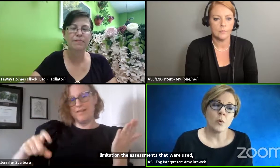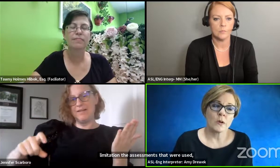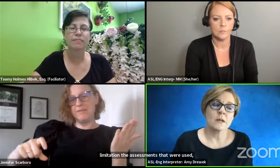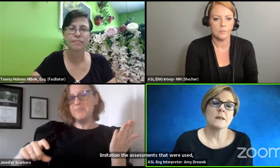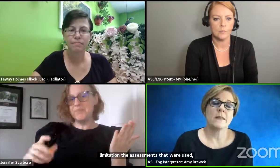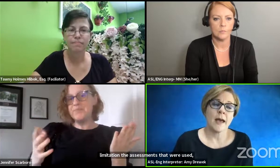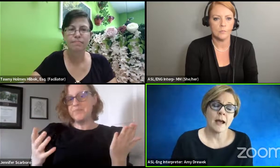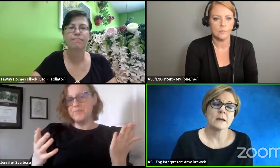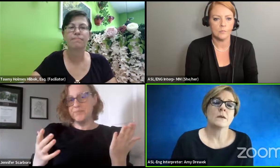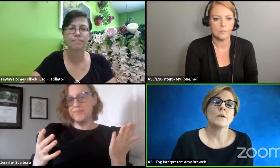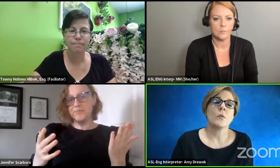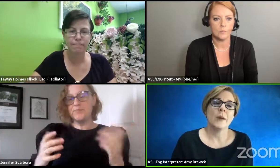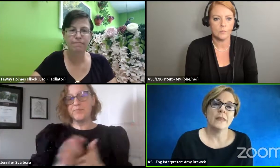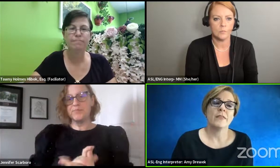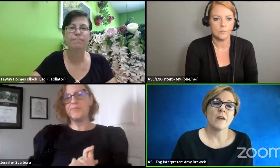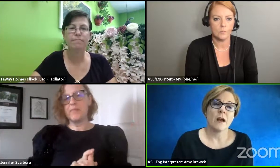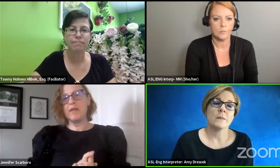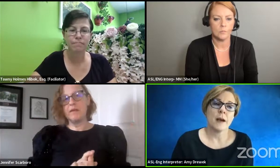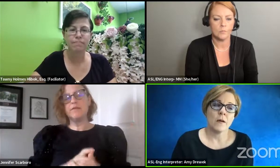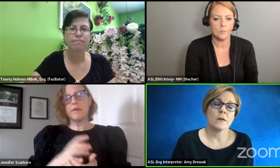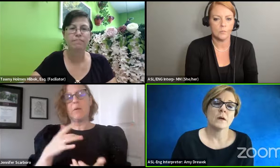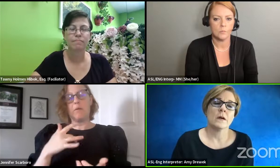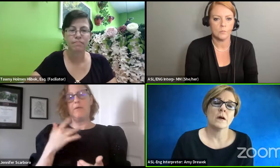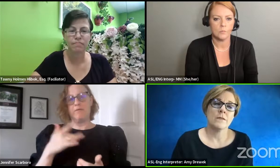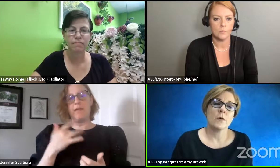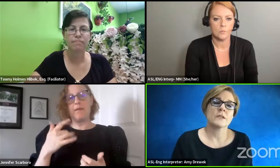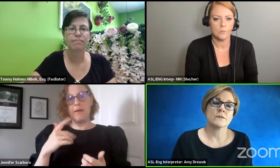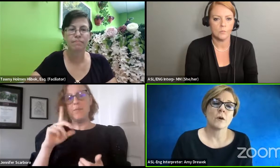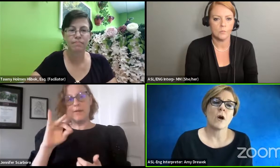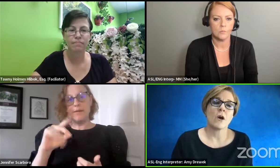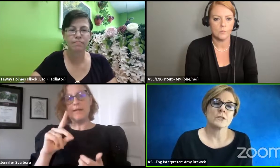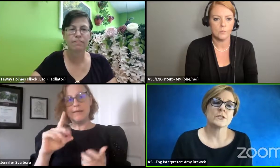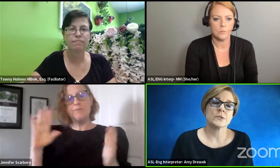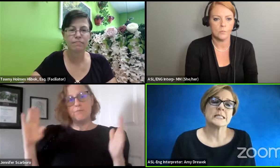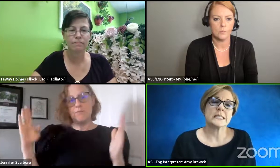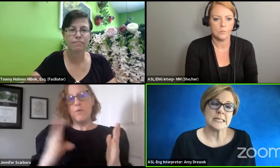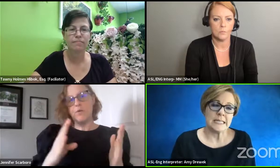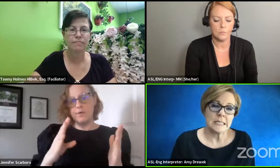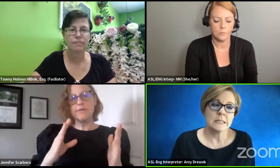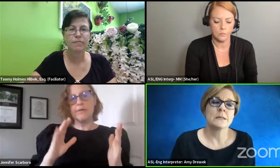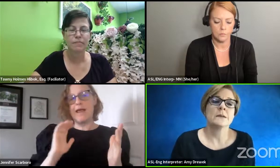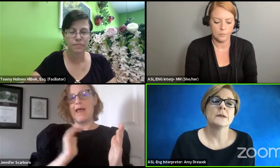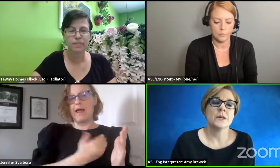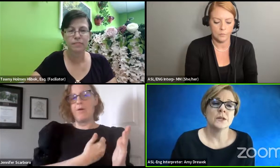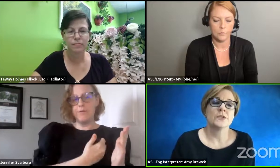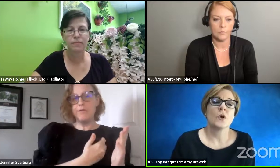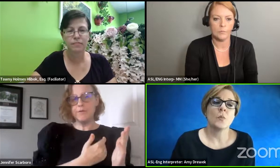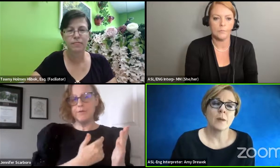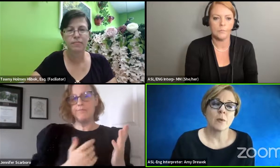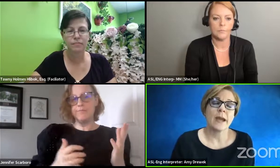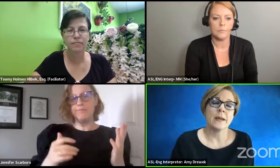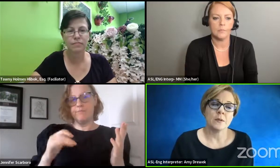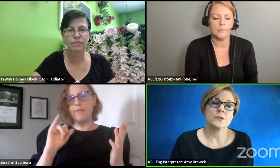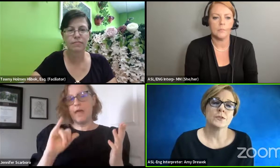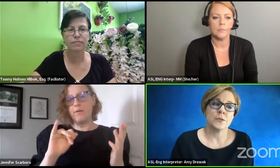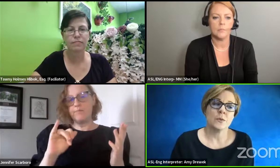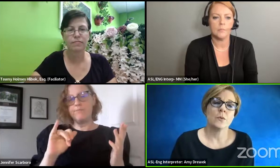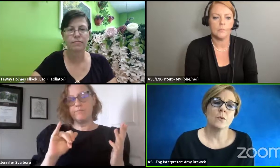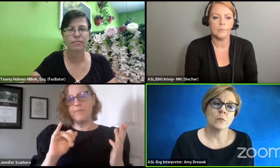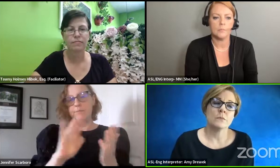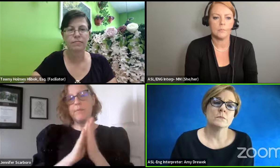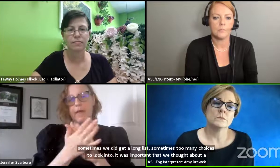It was important that we thought about a focus for our students' needs. So we were